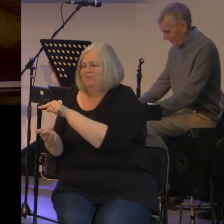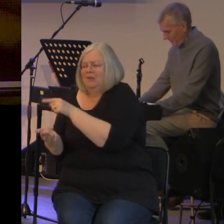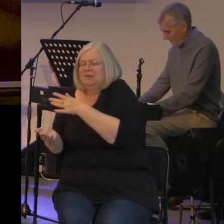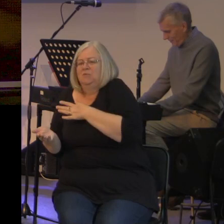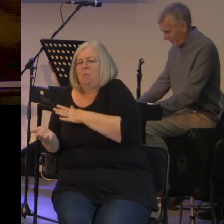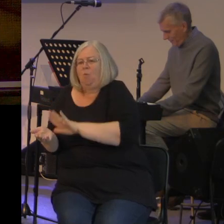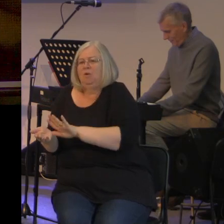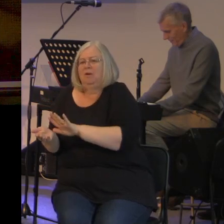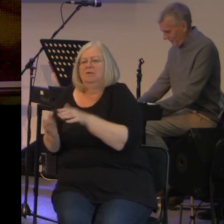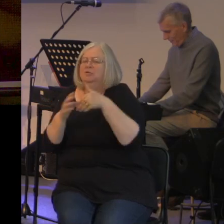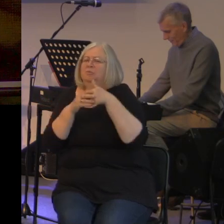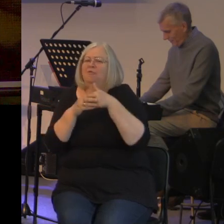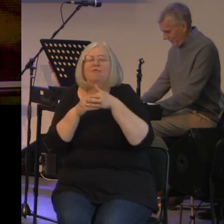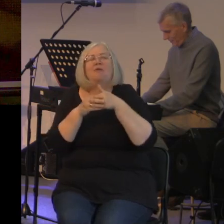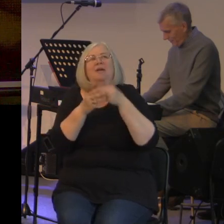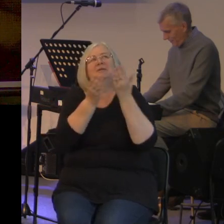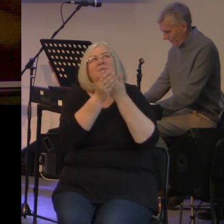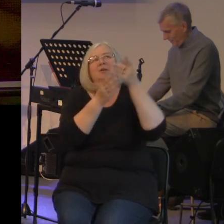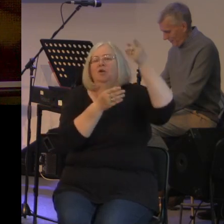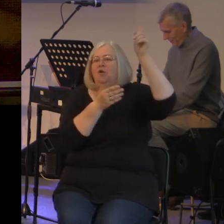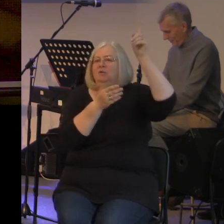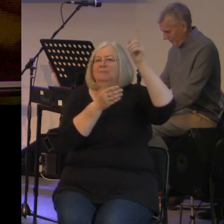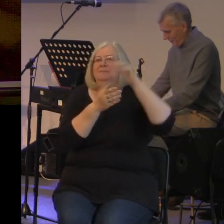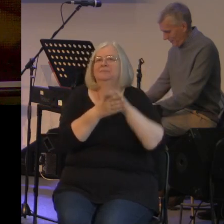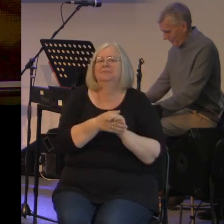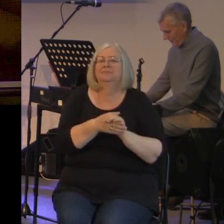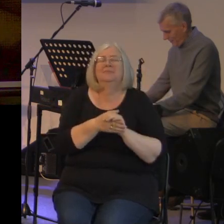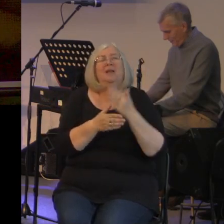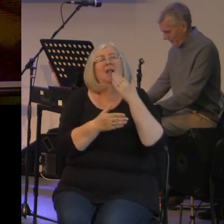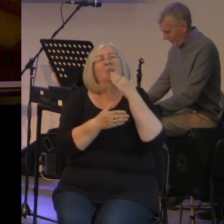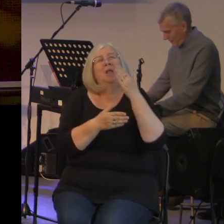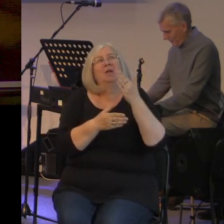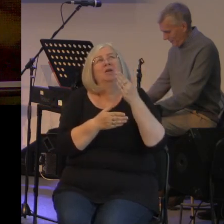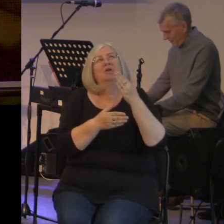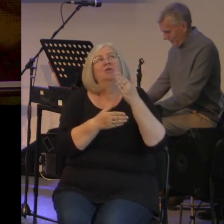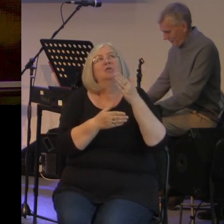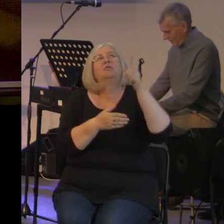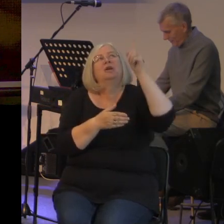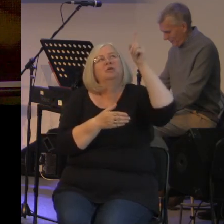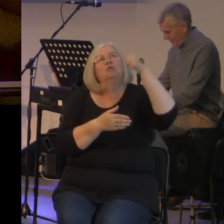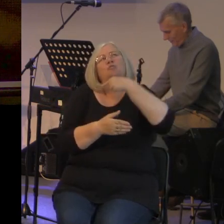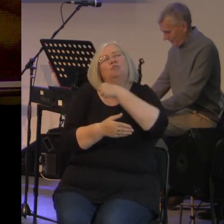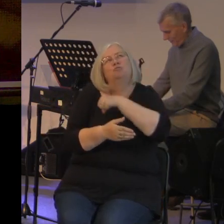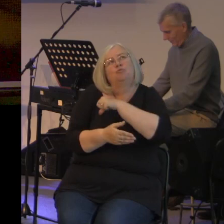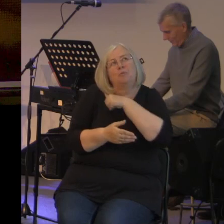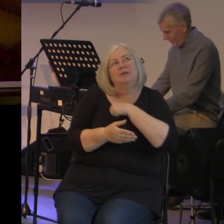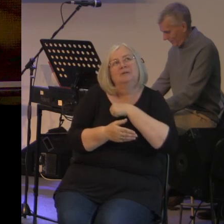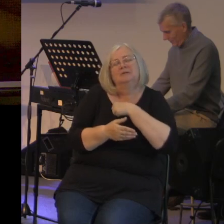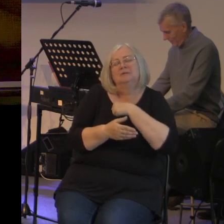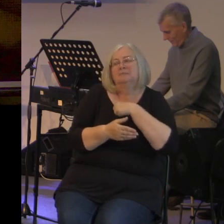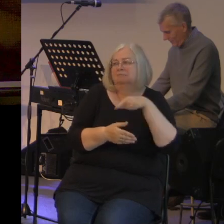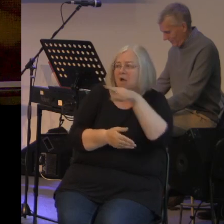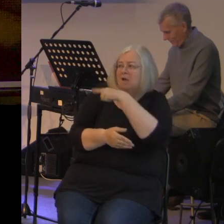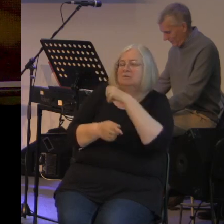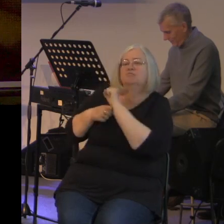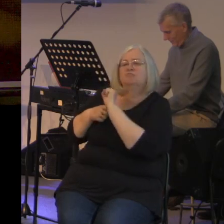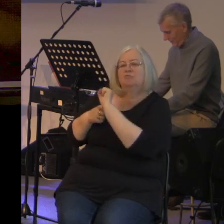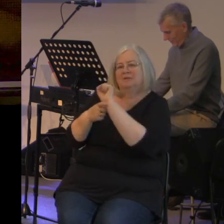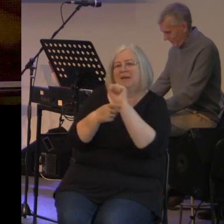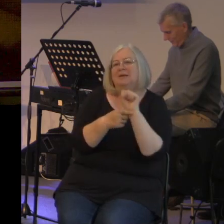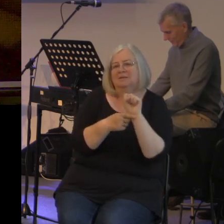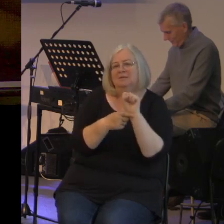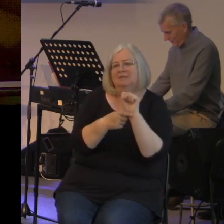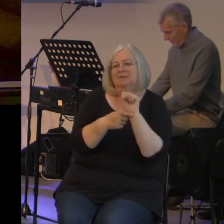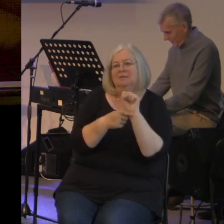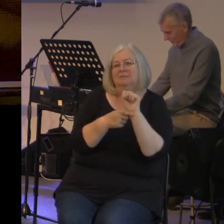you. Thank you for your promise of protection and that you will fight for us and keep us